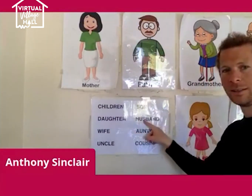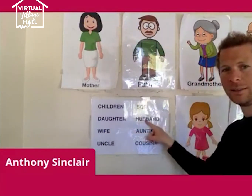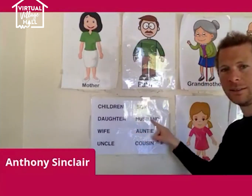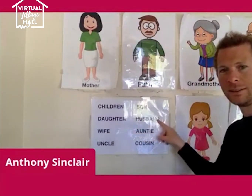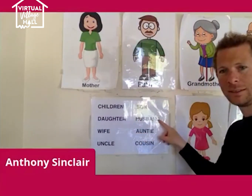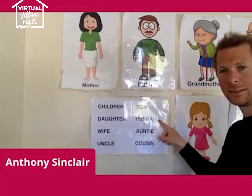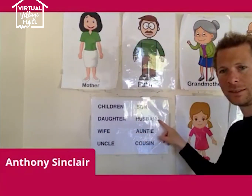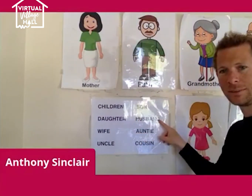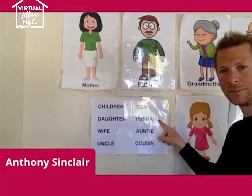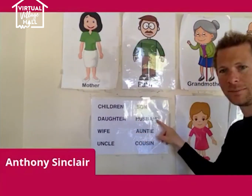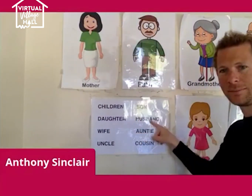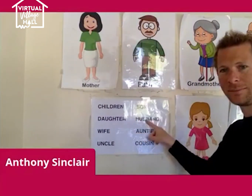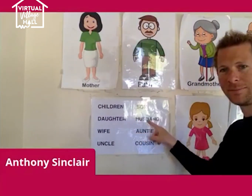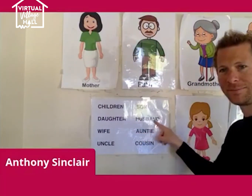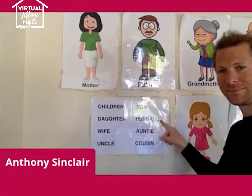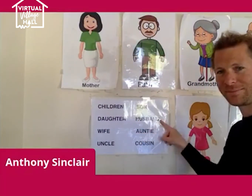Let's do husband.